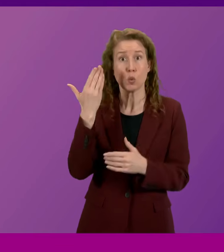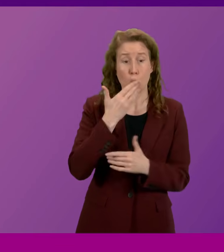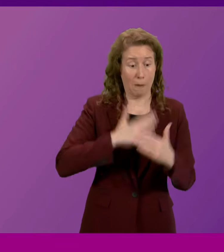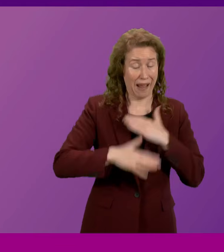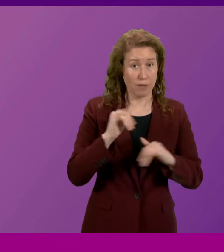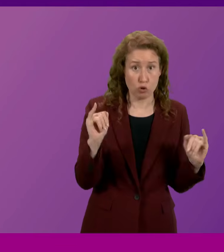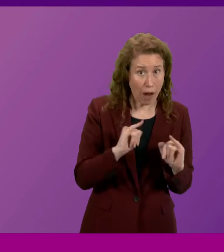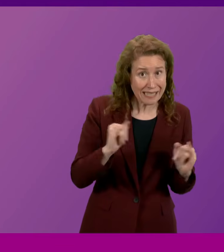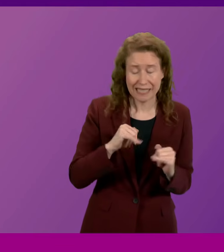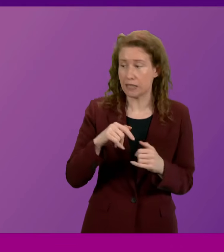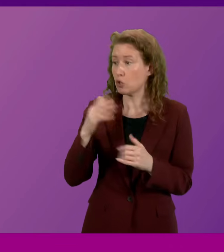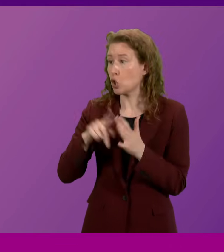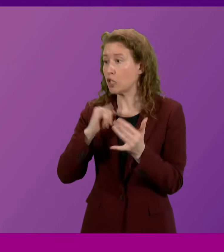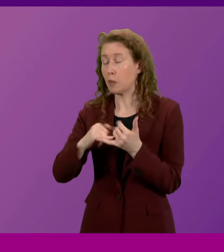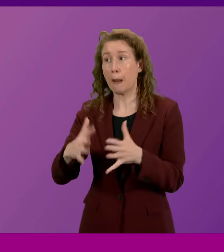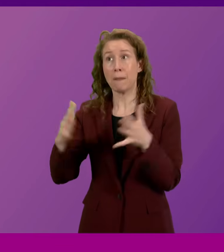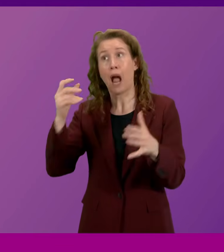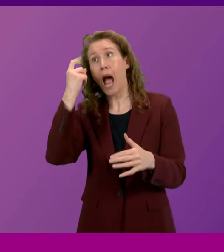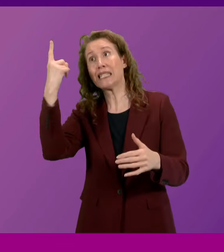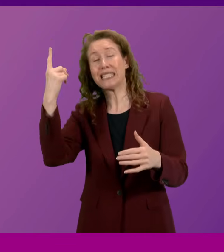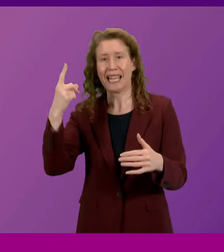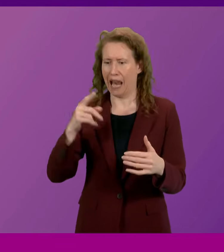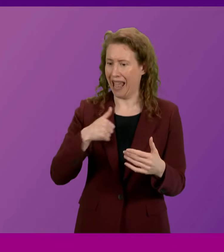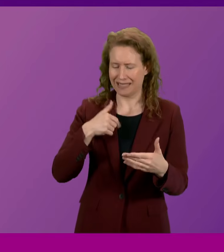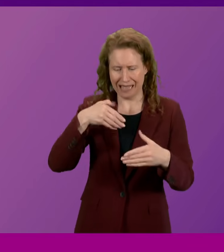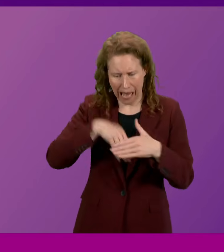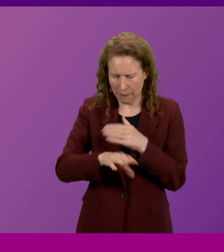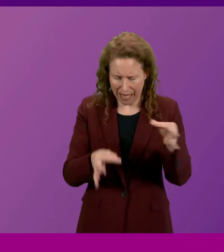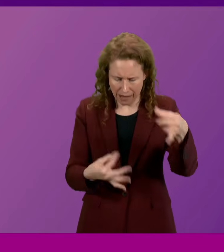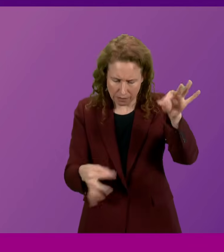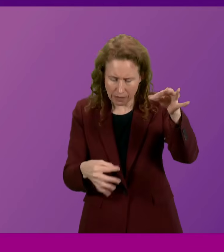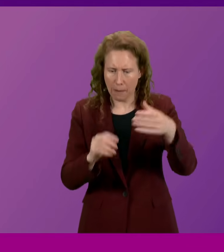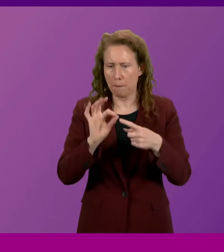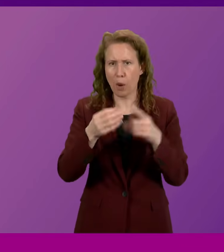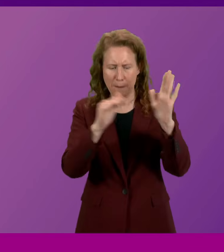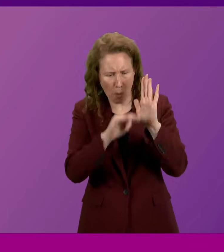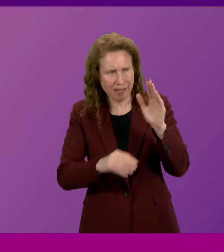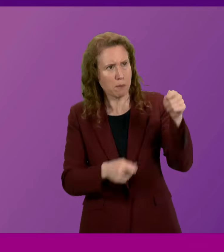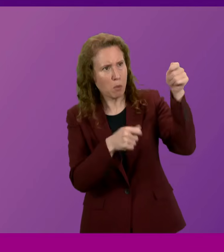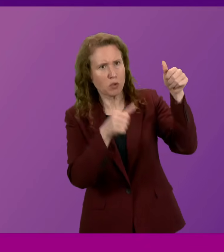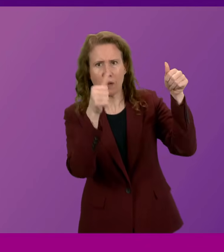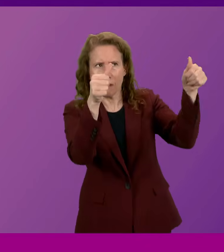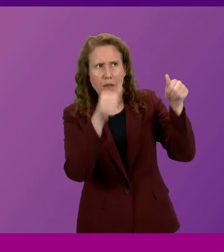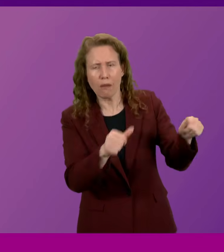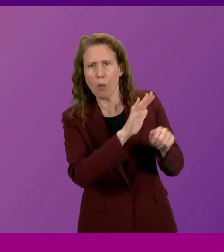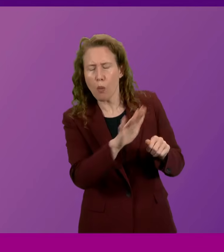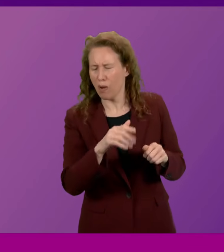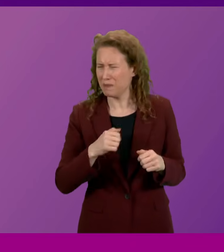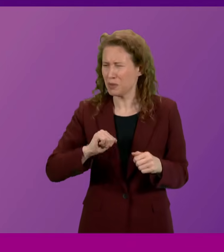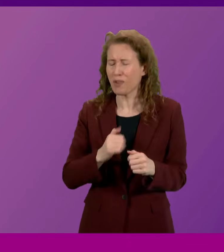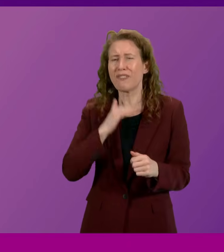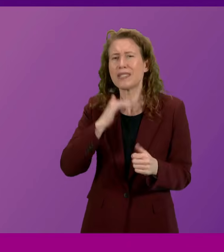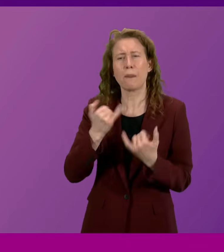crisis? John Swinney's big idea, laminate bullet points and put them on the wall. Scots angry at their failures and